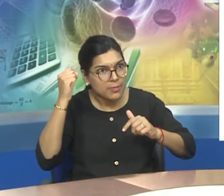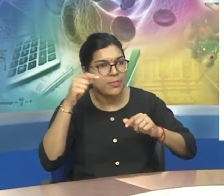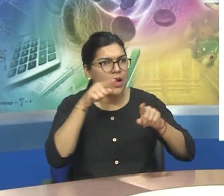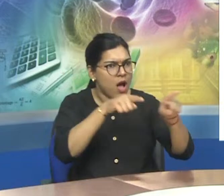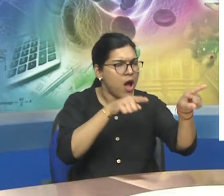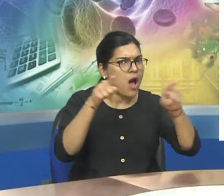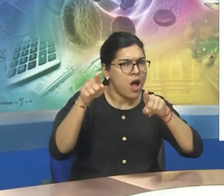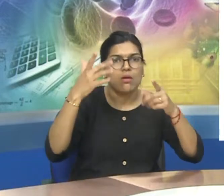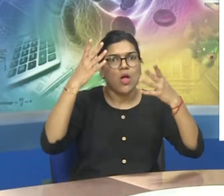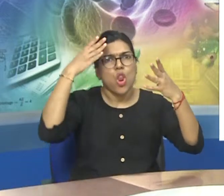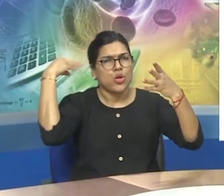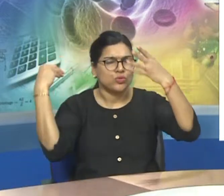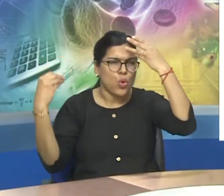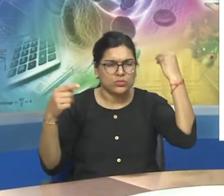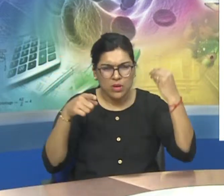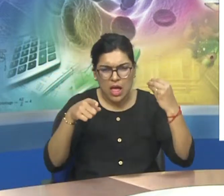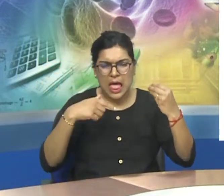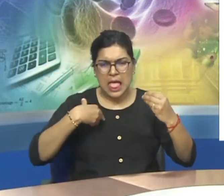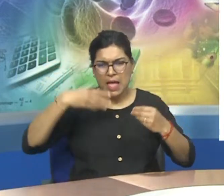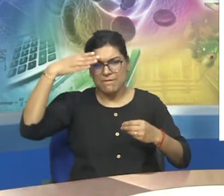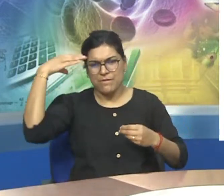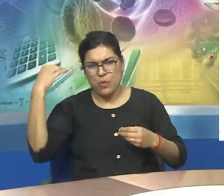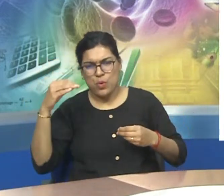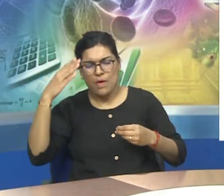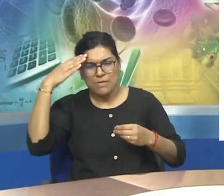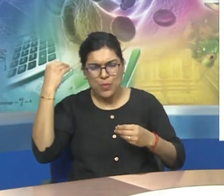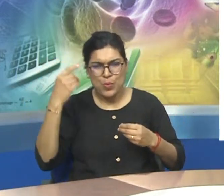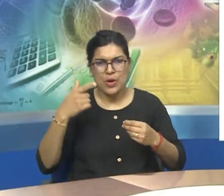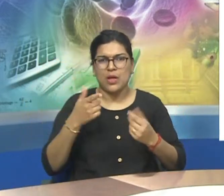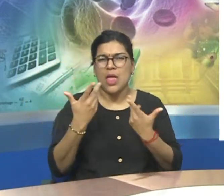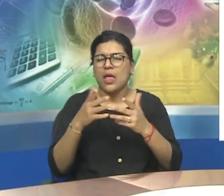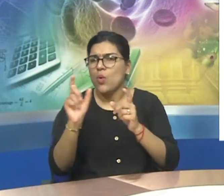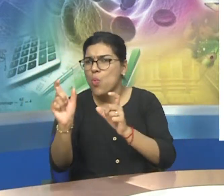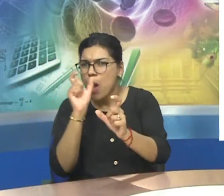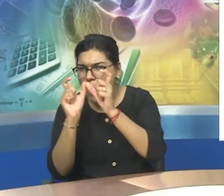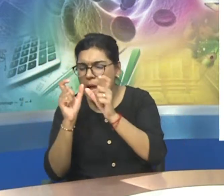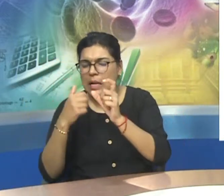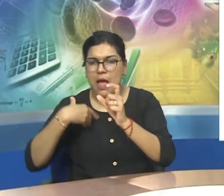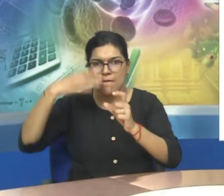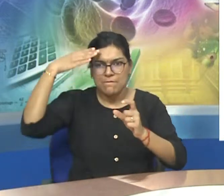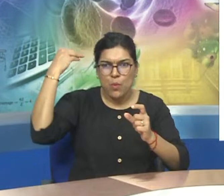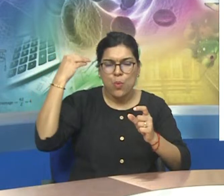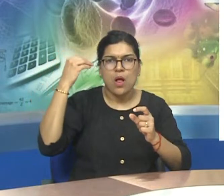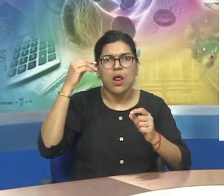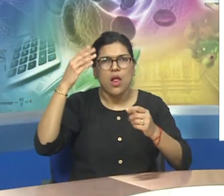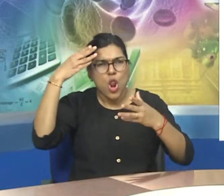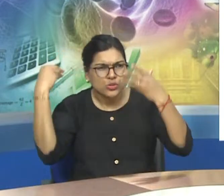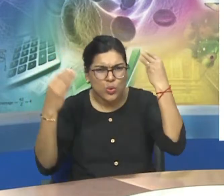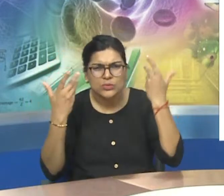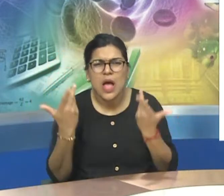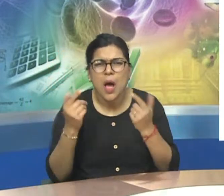And I strongly recommend that the TV should be banned in